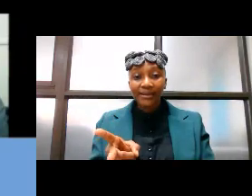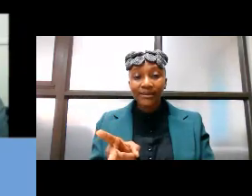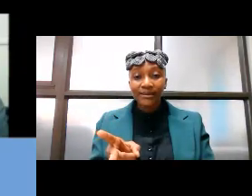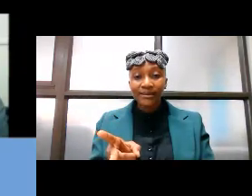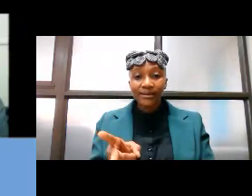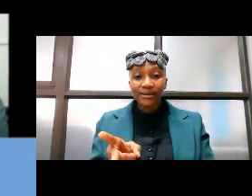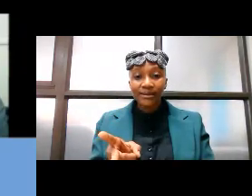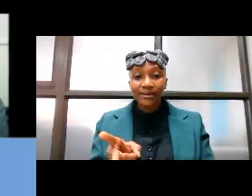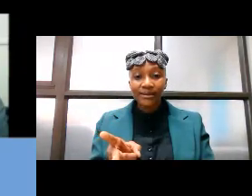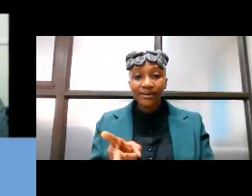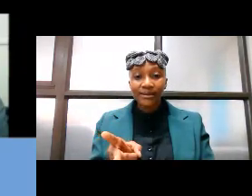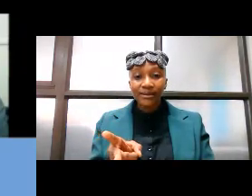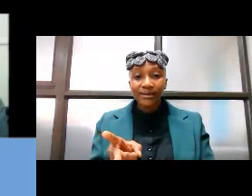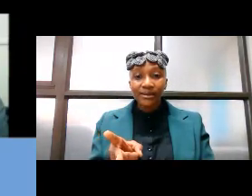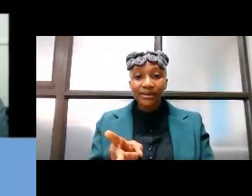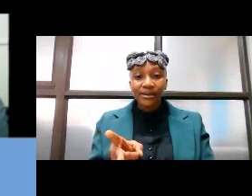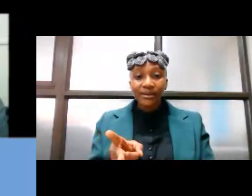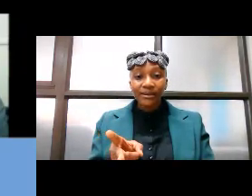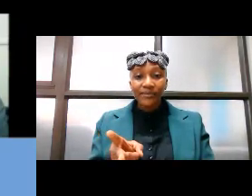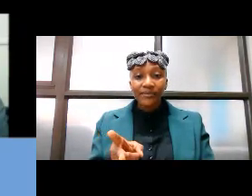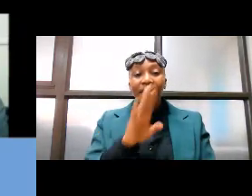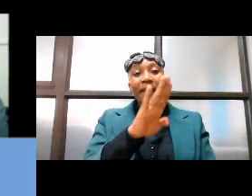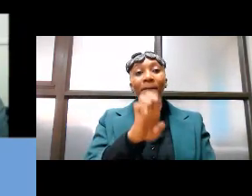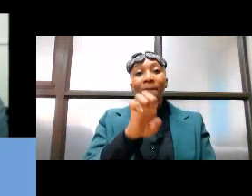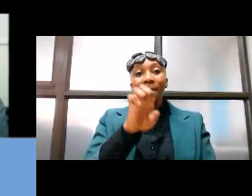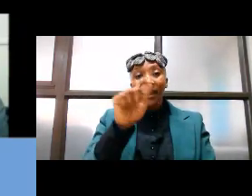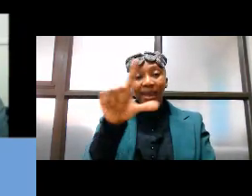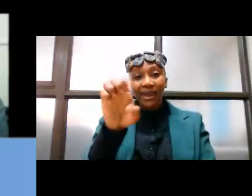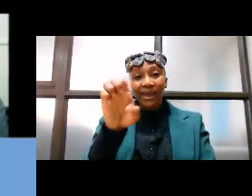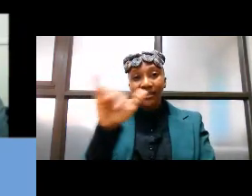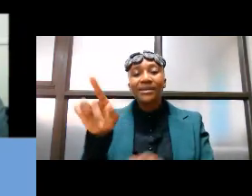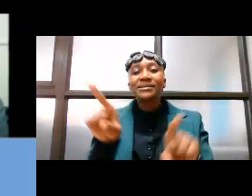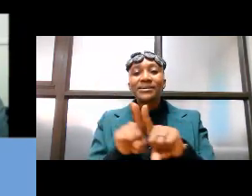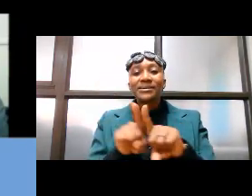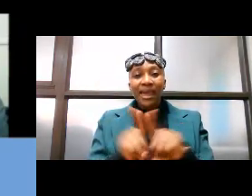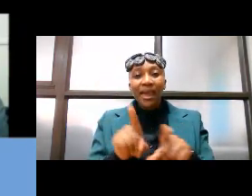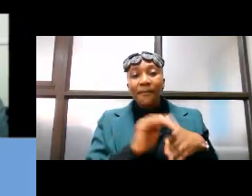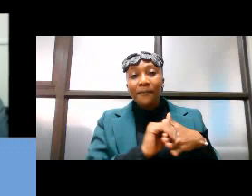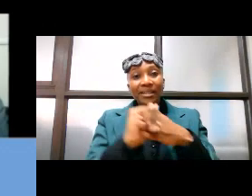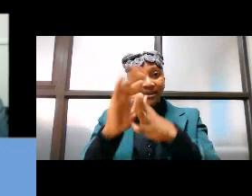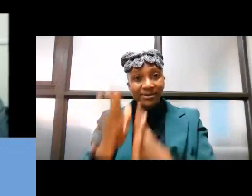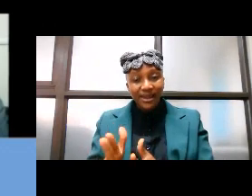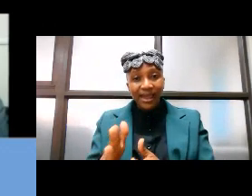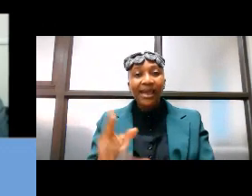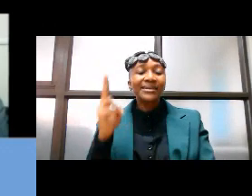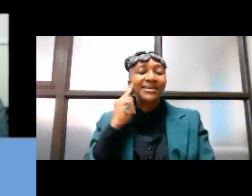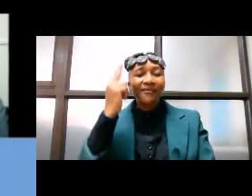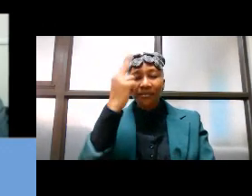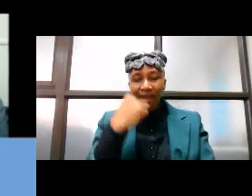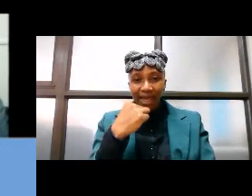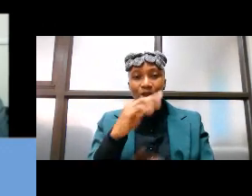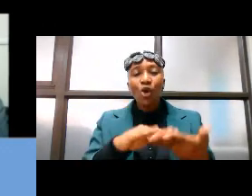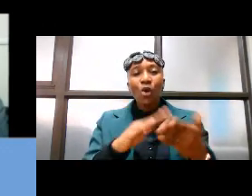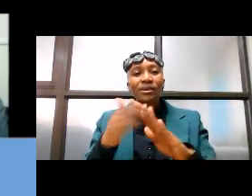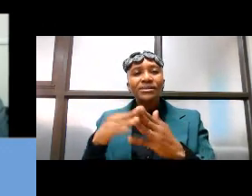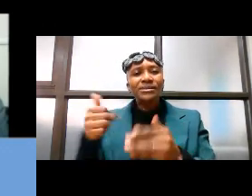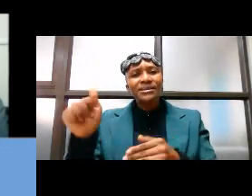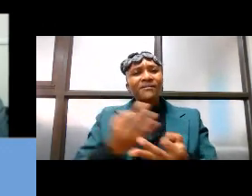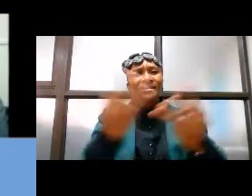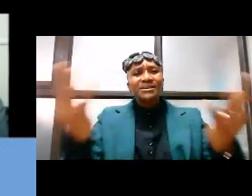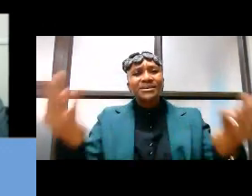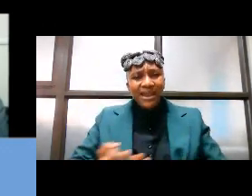Very well-known activist and leader in the deafblind community, Haben Girma, describes how she was